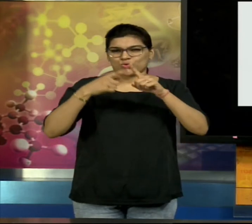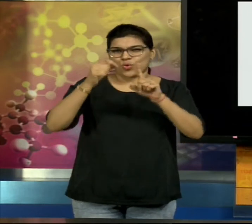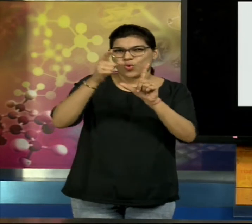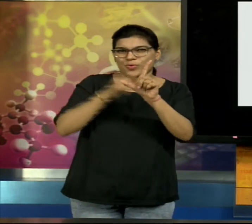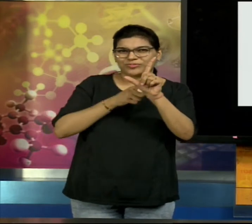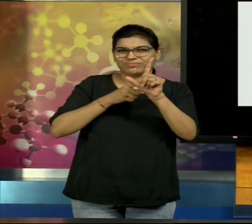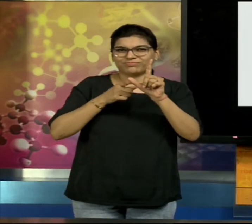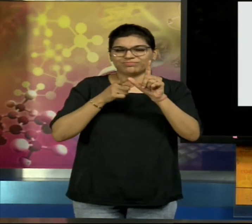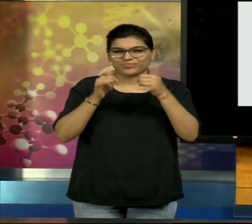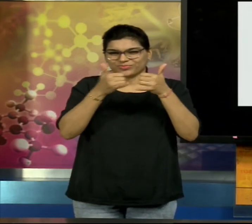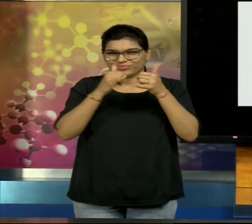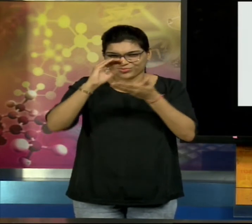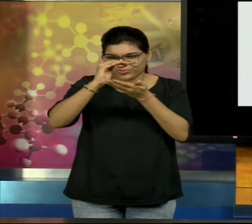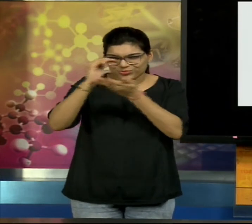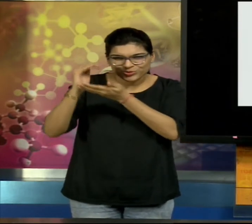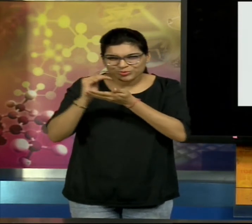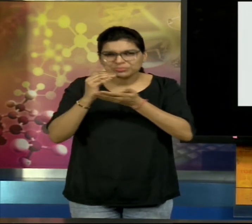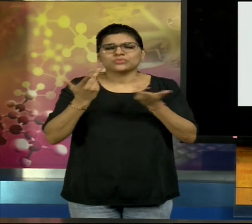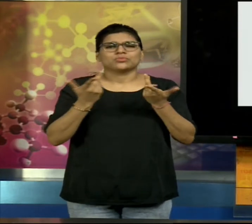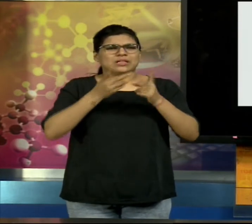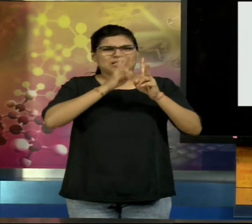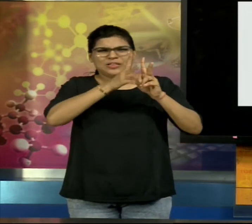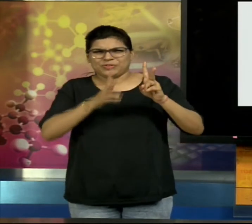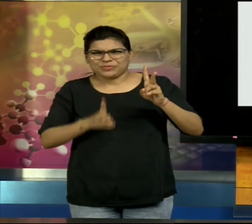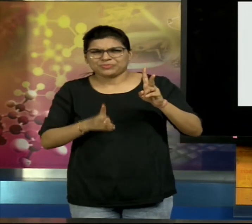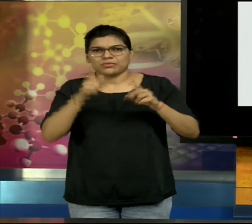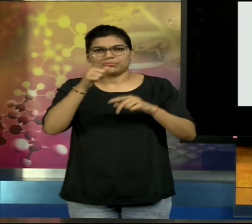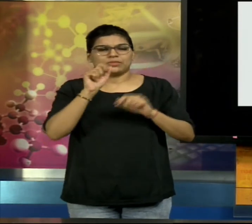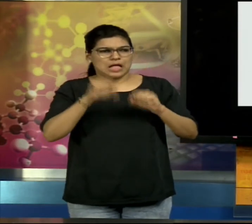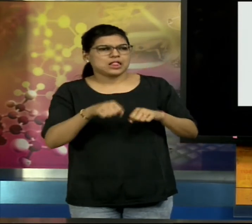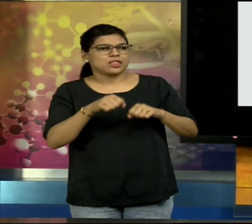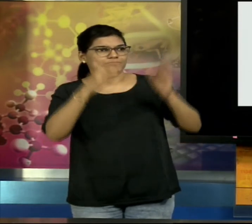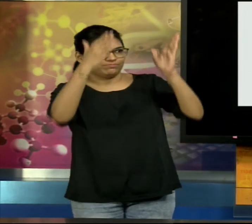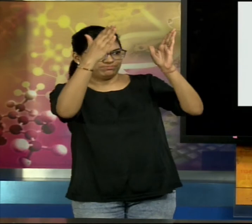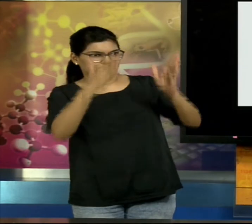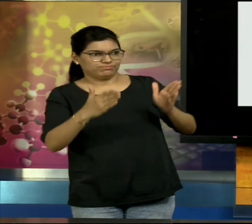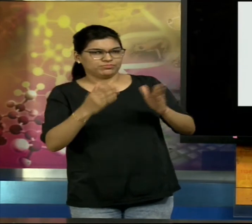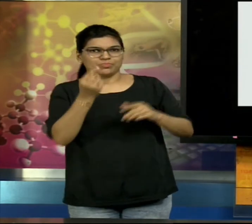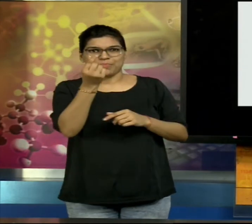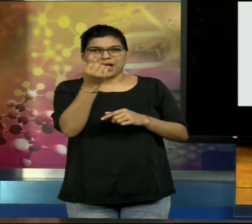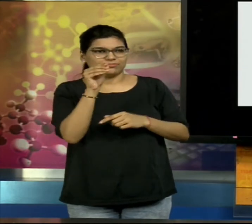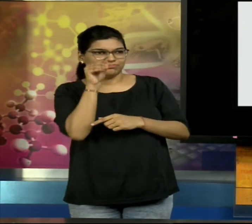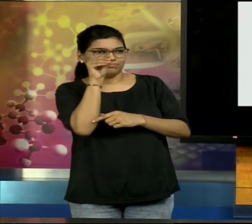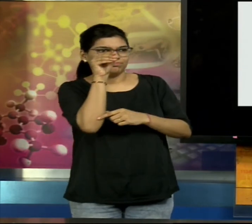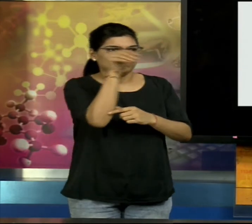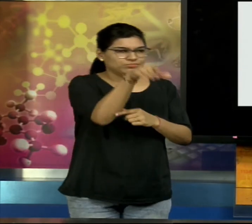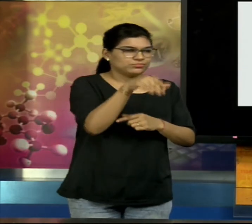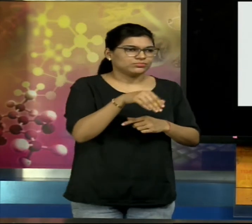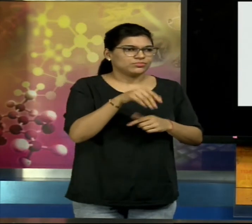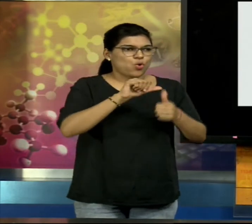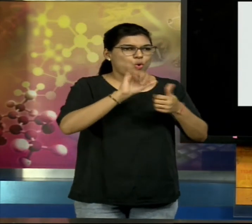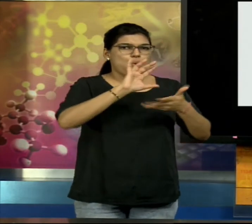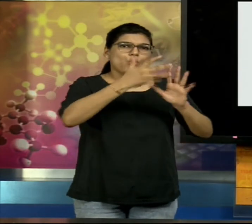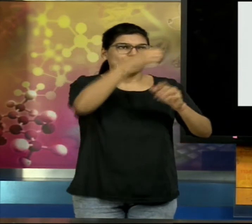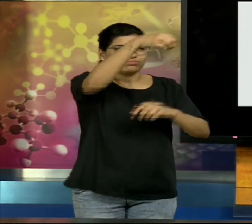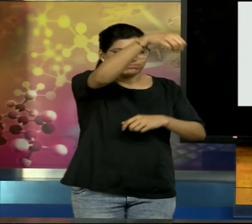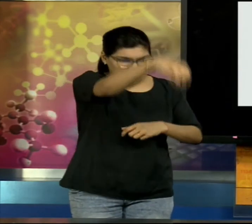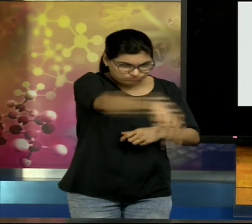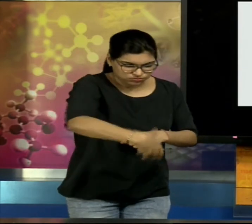You all have seen different malls, and there you may have seen a machine where you put money and in